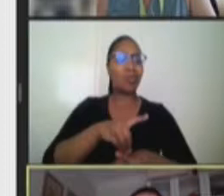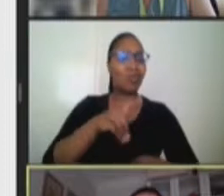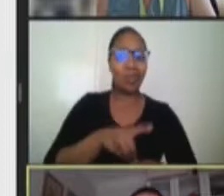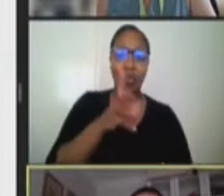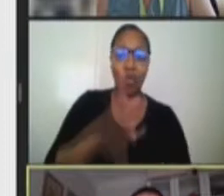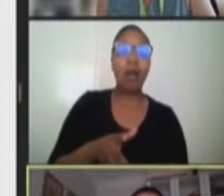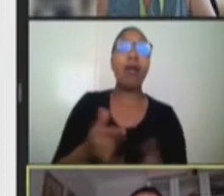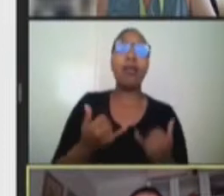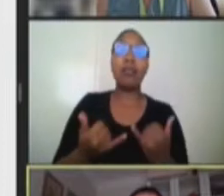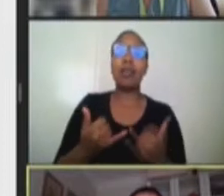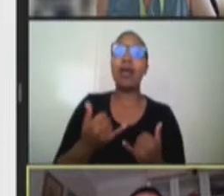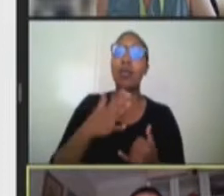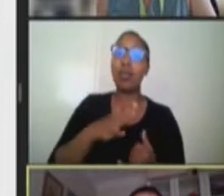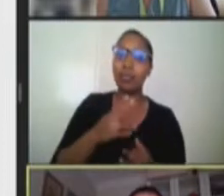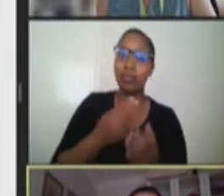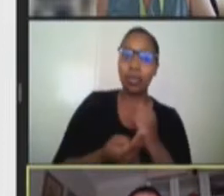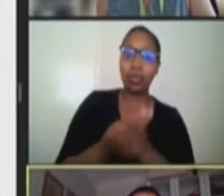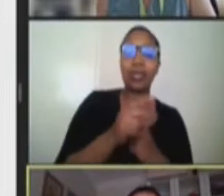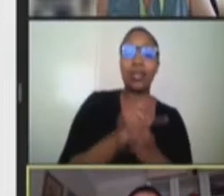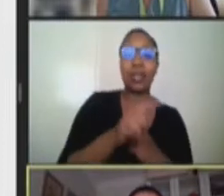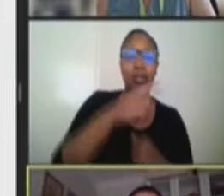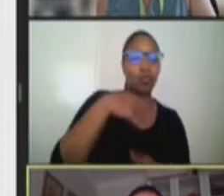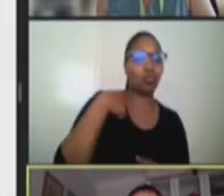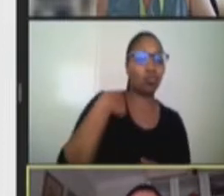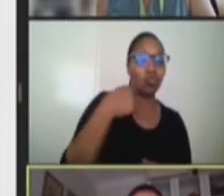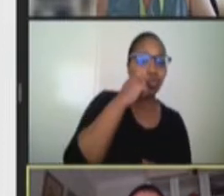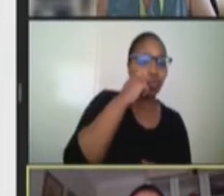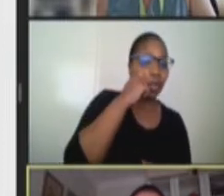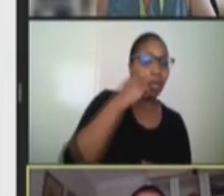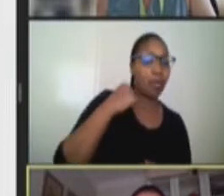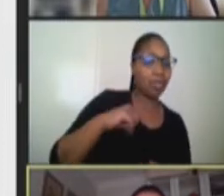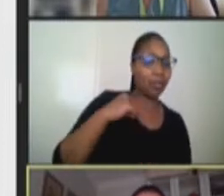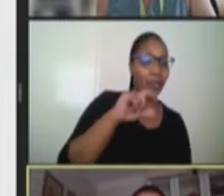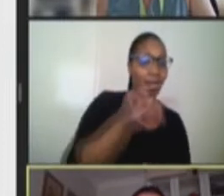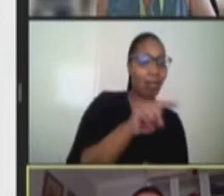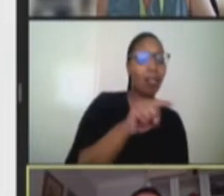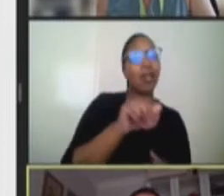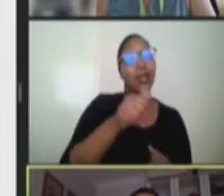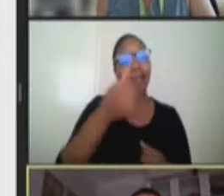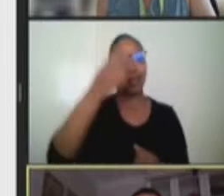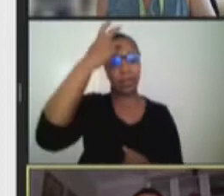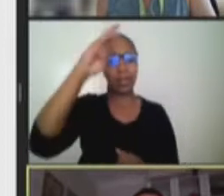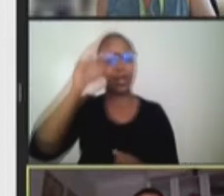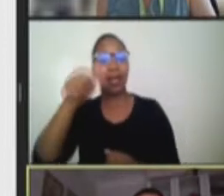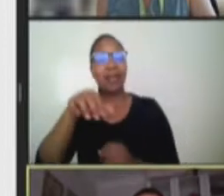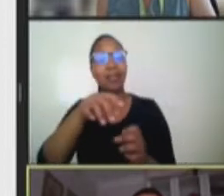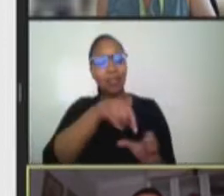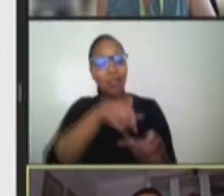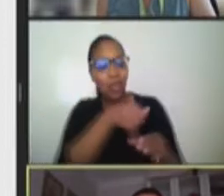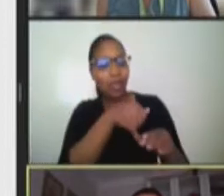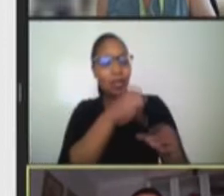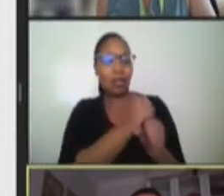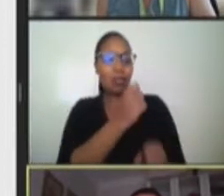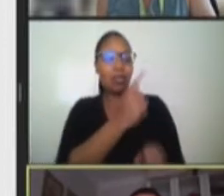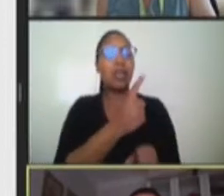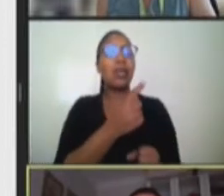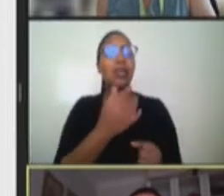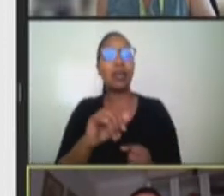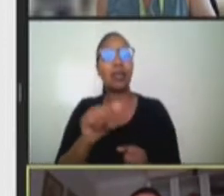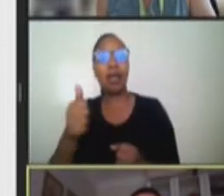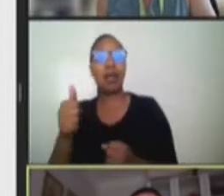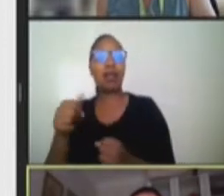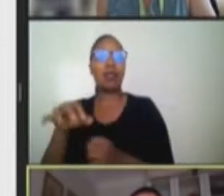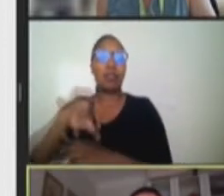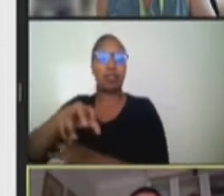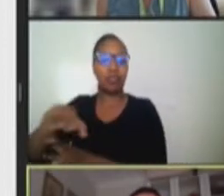preparedness, both in Tshwane Metro, the other Gauteng districts, but also the other provinces. The increased admissions we're seeing in young children